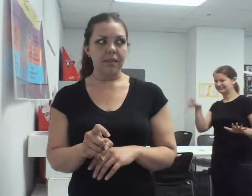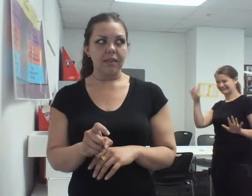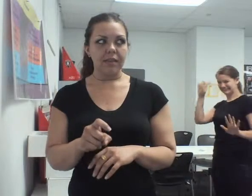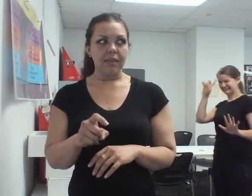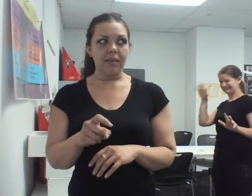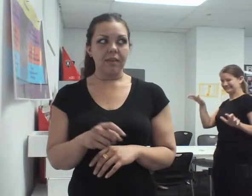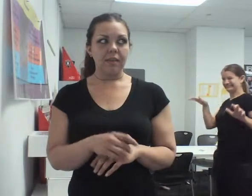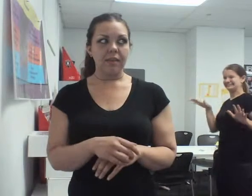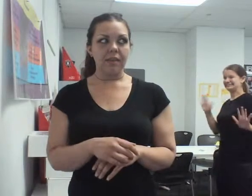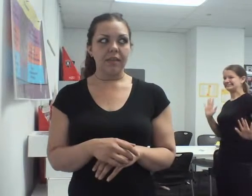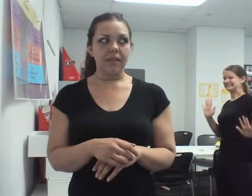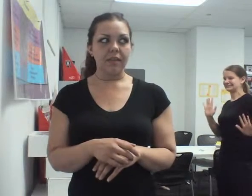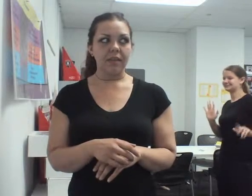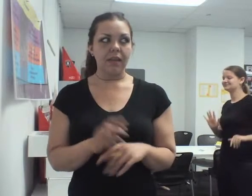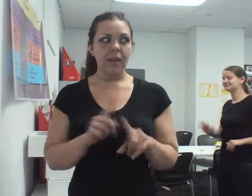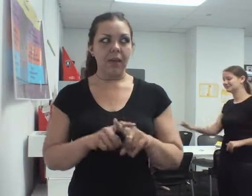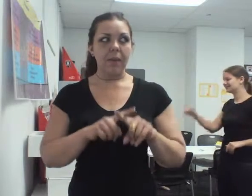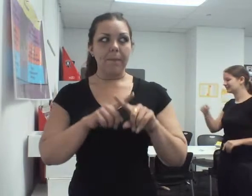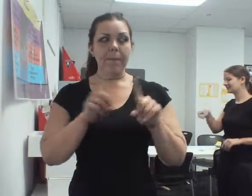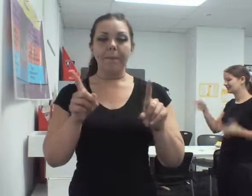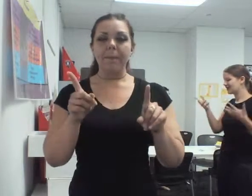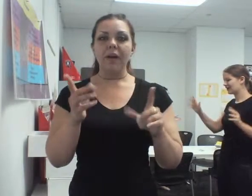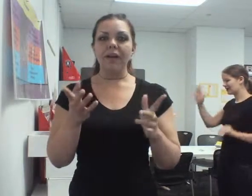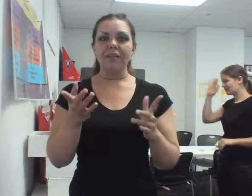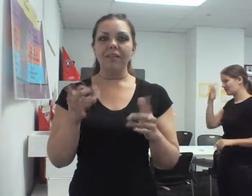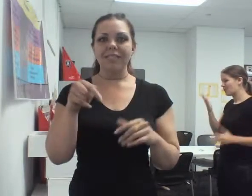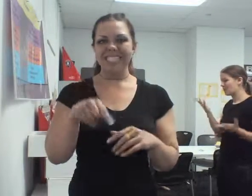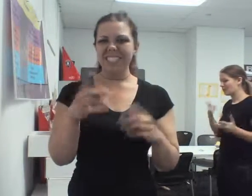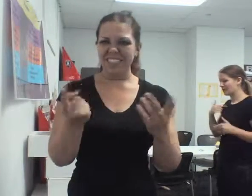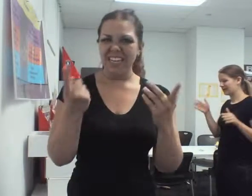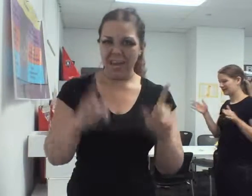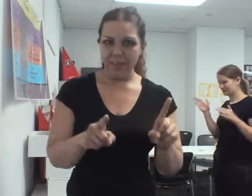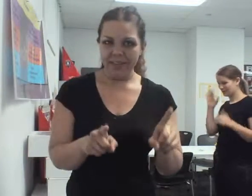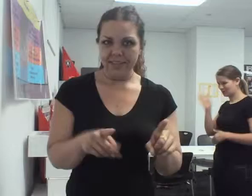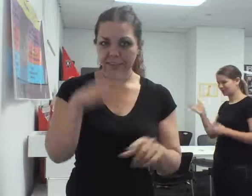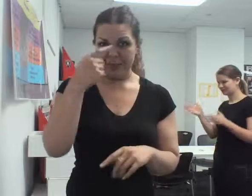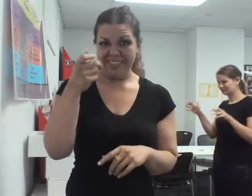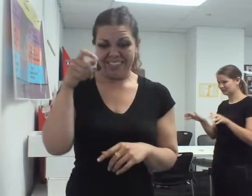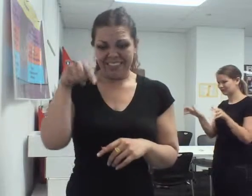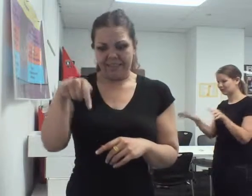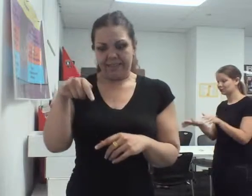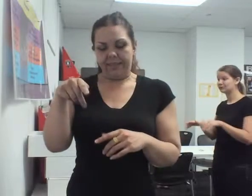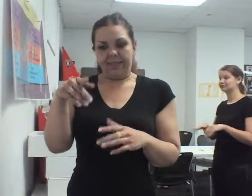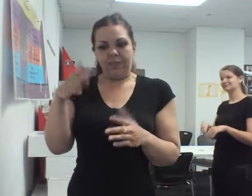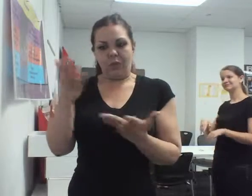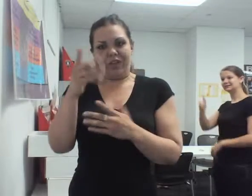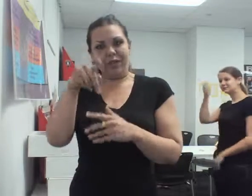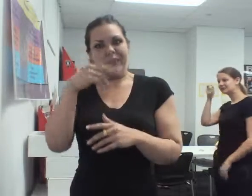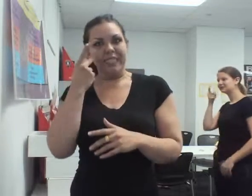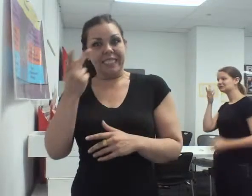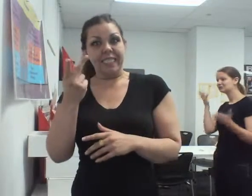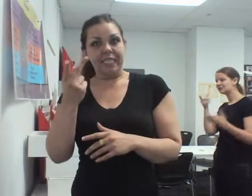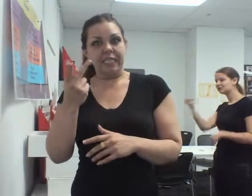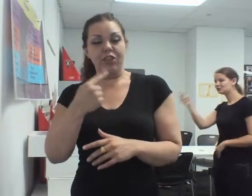I'm going to do. But this, yeah, you're going to do it because this is what you see. So you're going to say possibly something